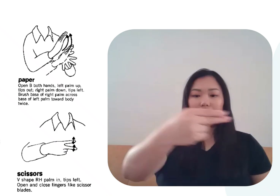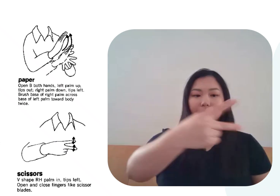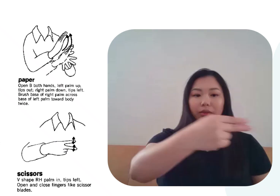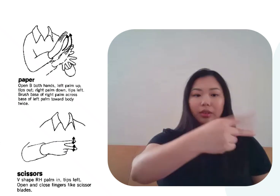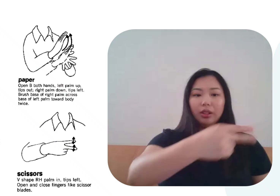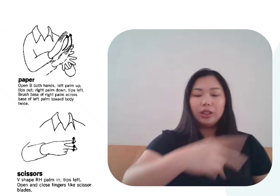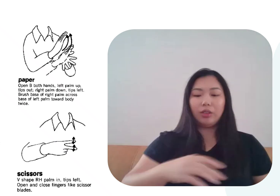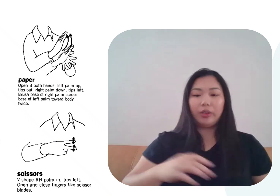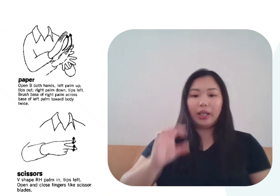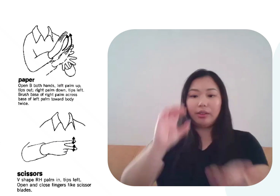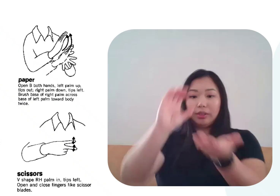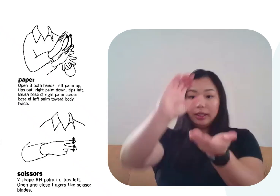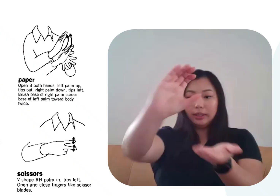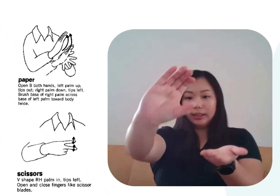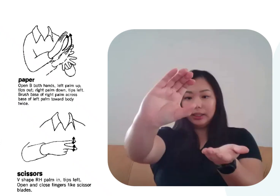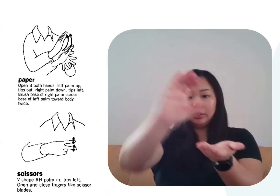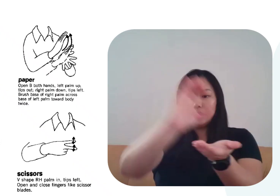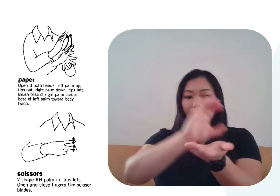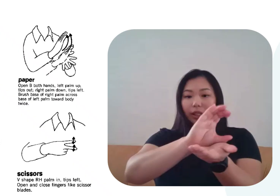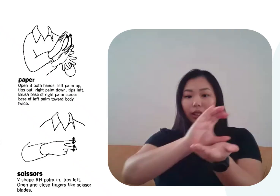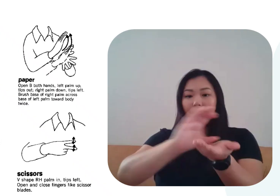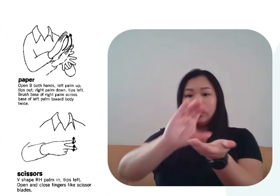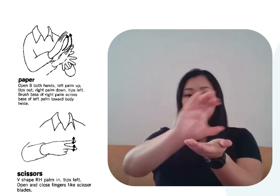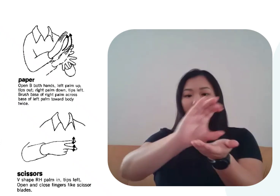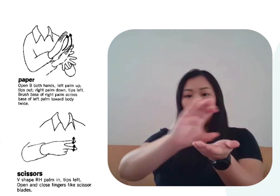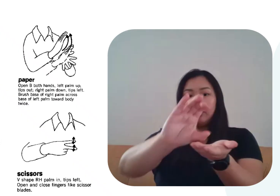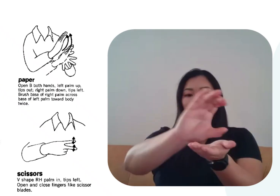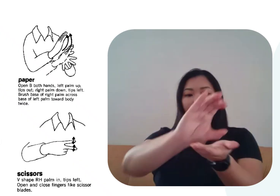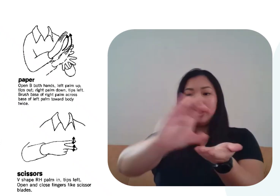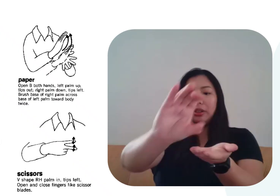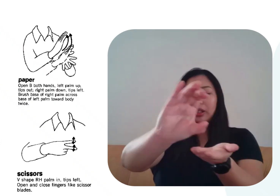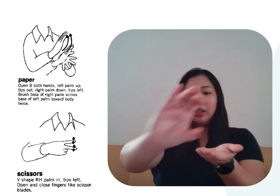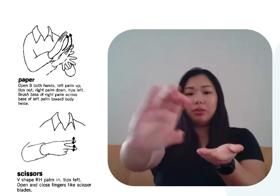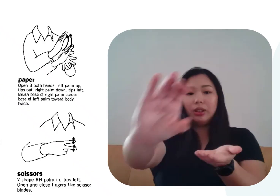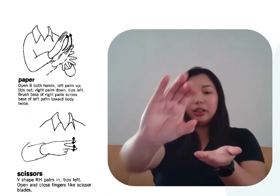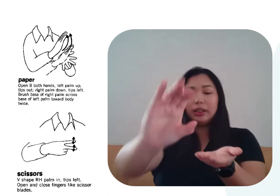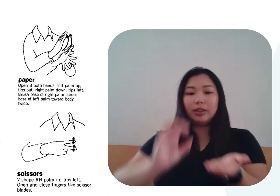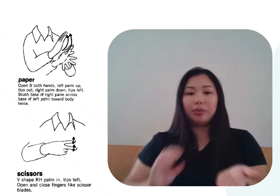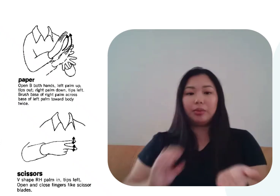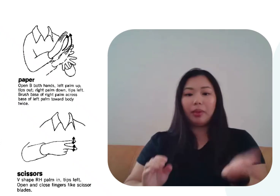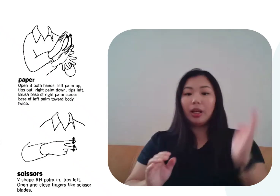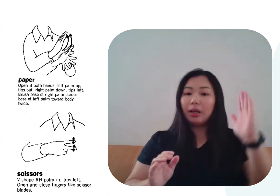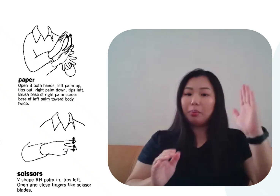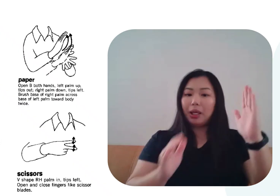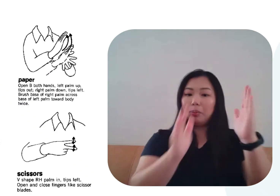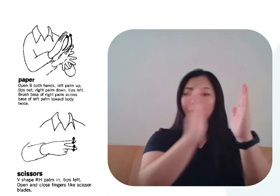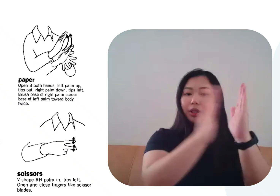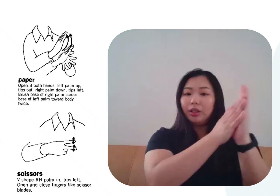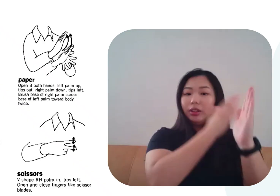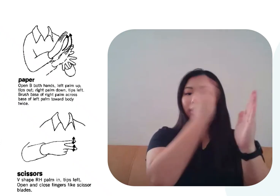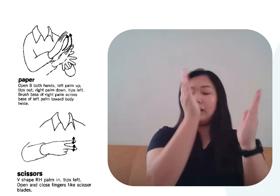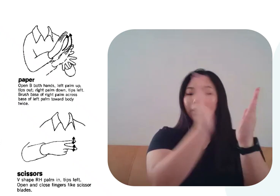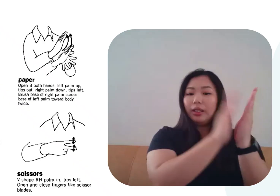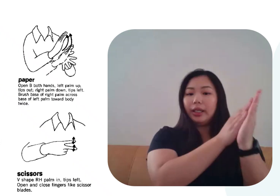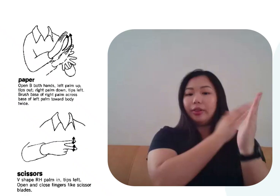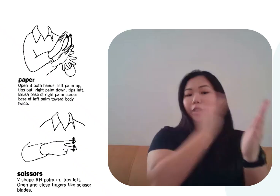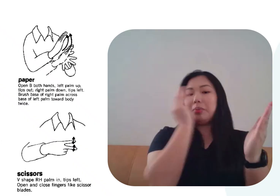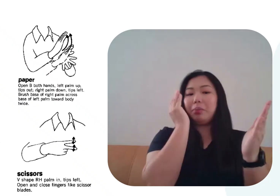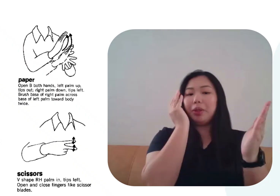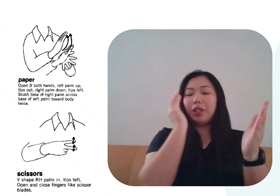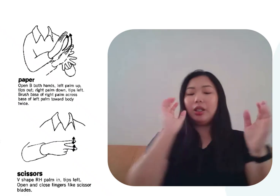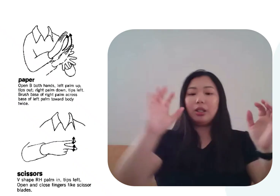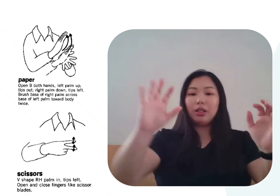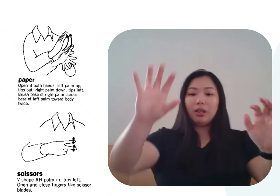Scissors. So we have C for crayon, wave-like pattern outwards. Paper, count